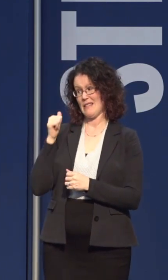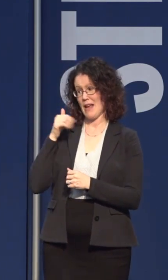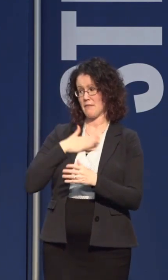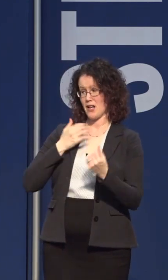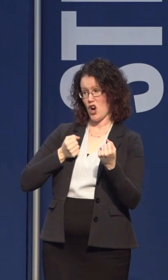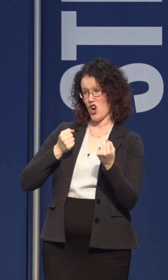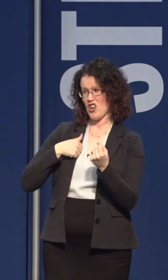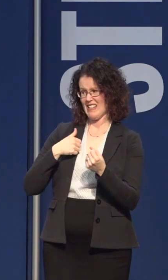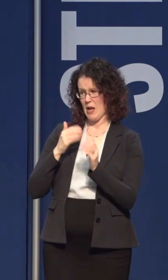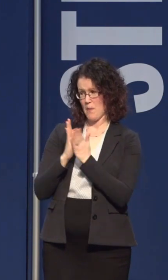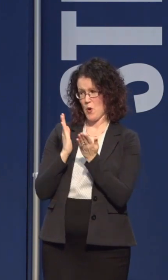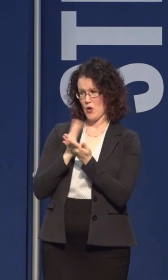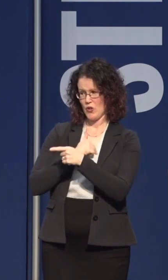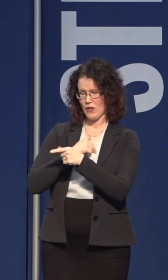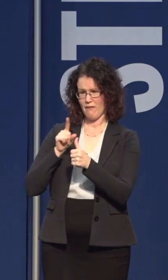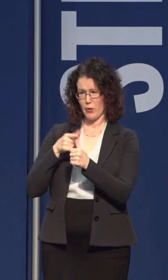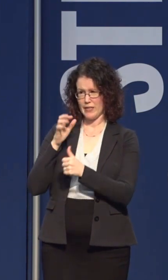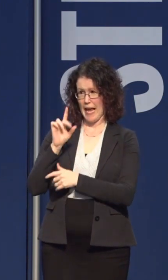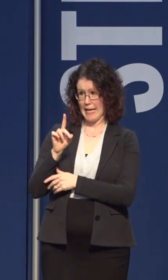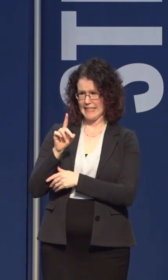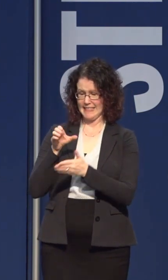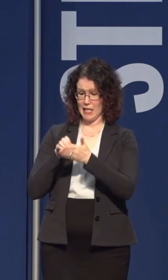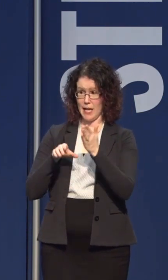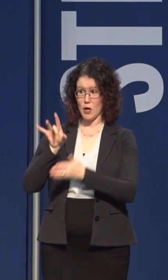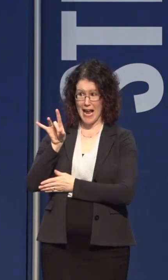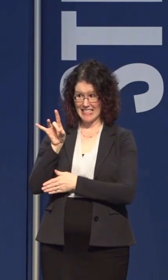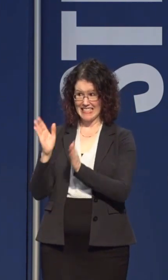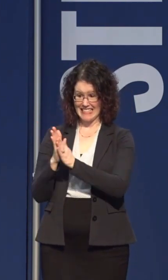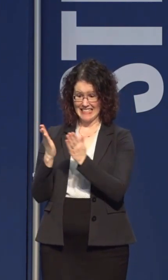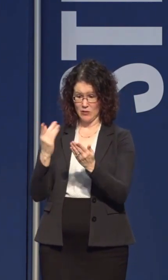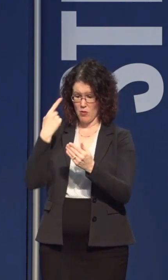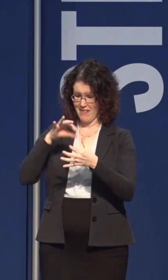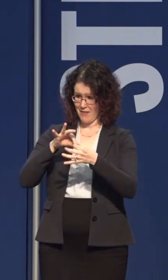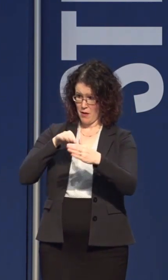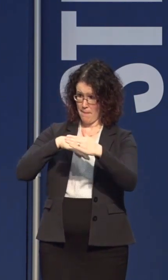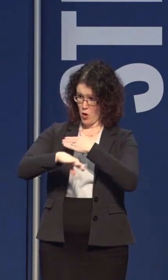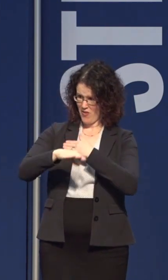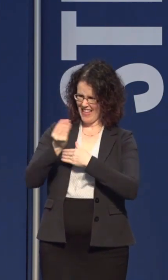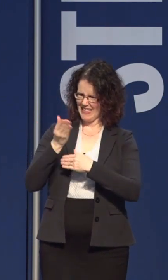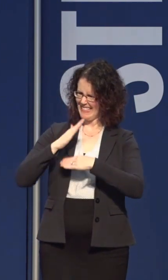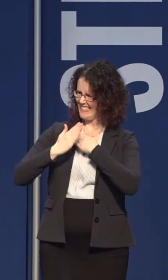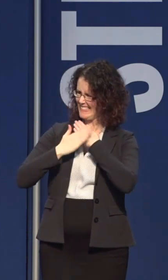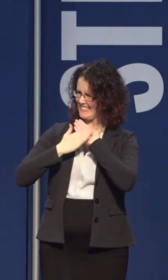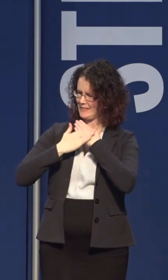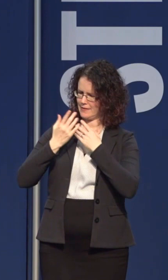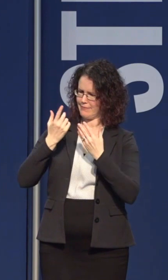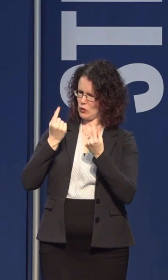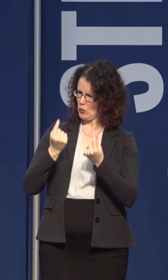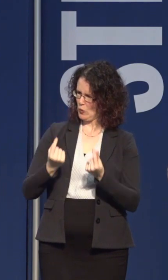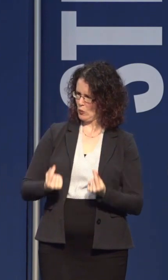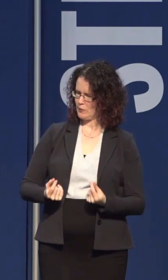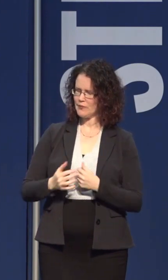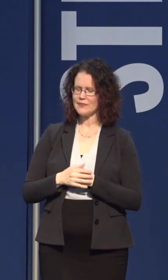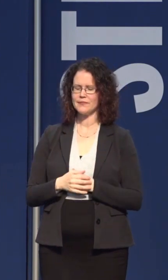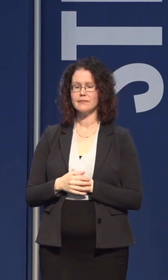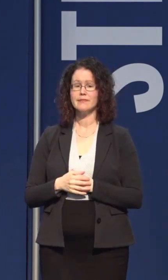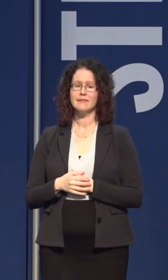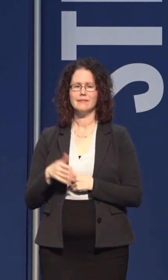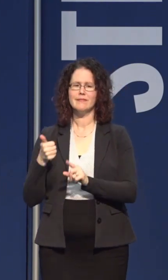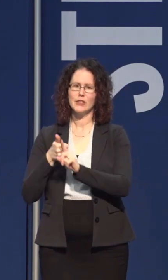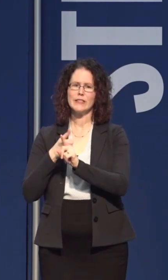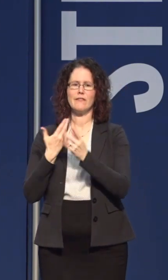my first aid textbook. Open it up to chapter number 8, childbirthing, and tell me what I should be doing here," which she